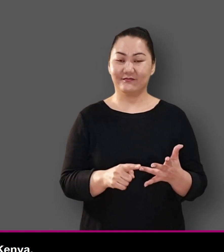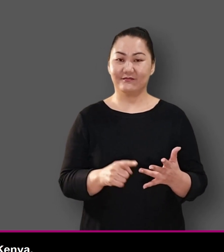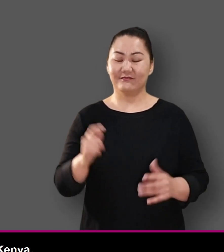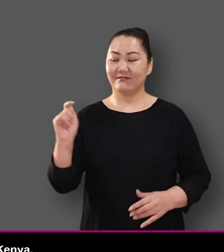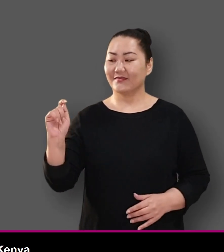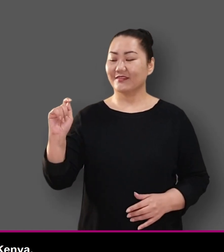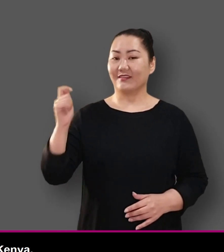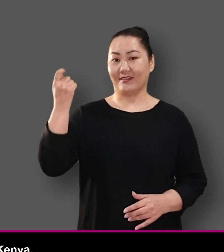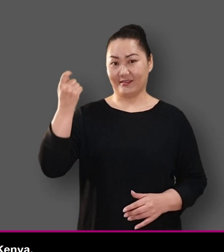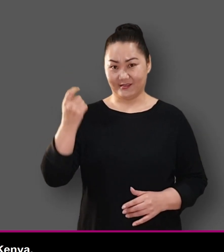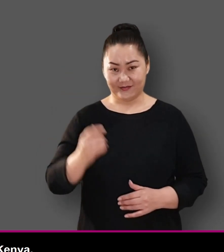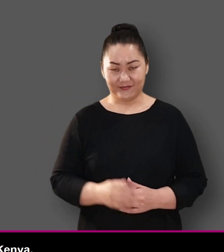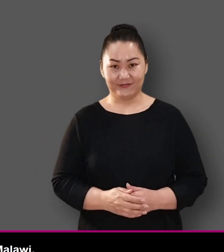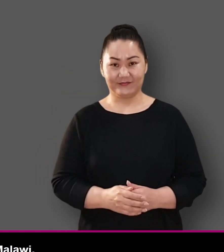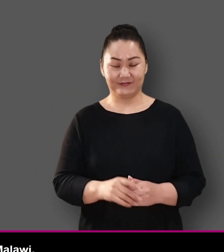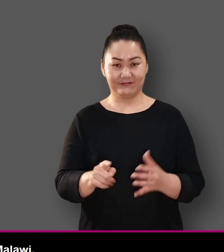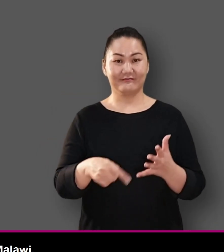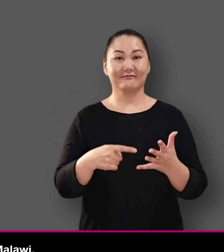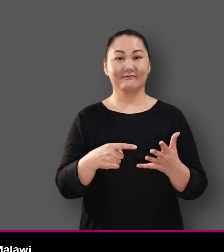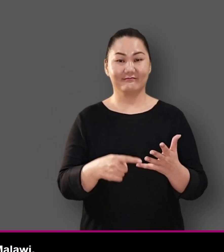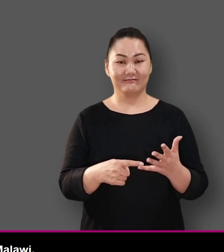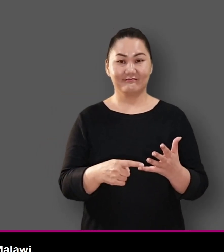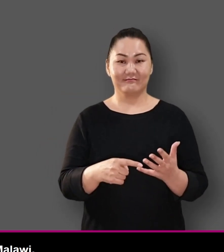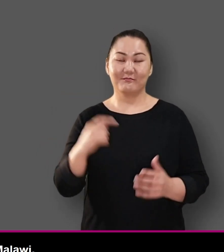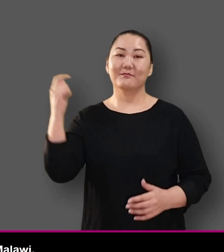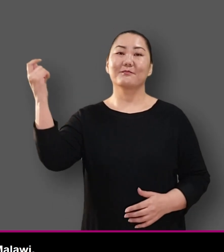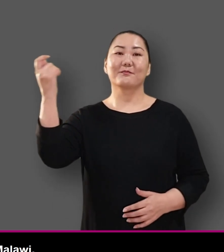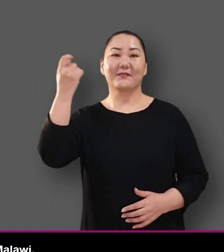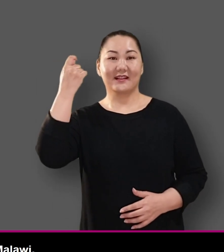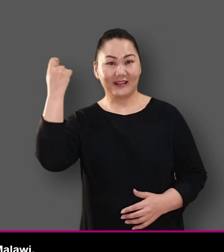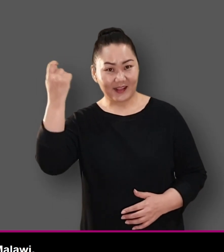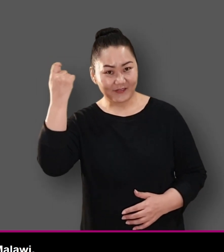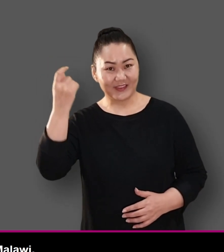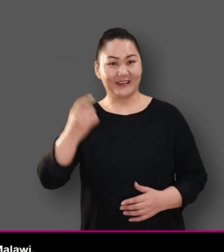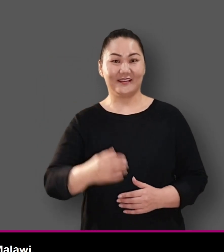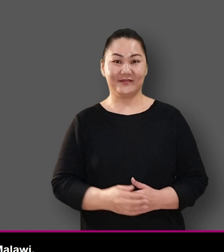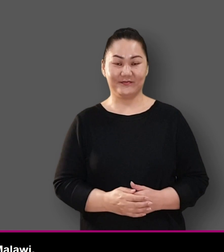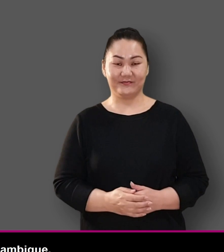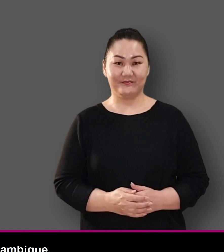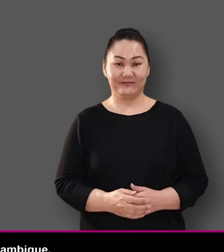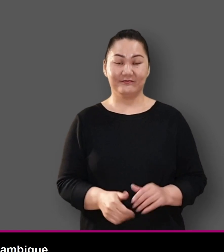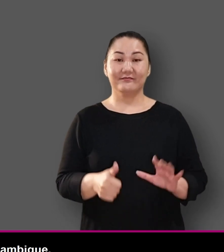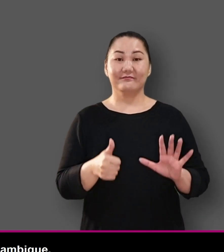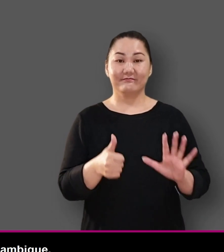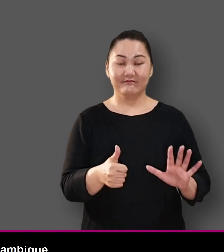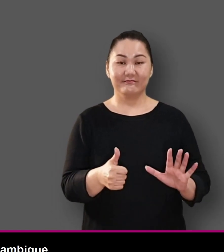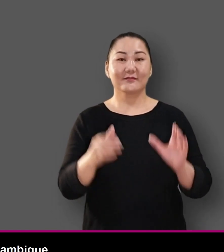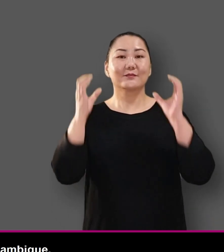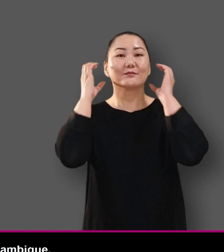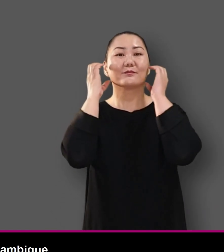Kenya, Malawi, Mozambique,